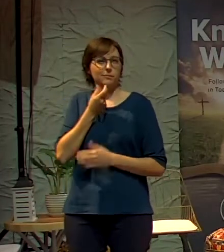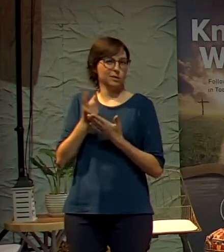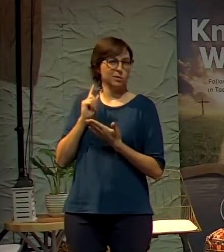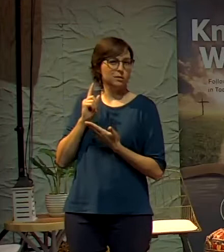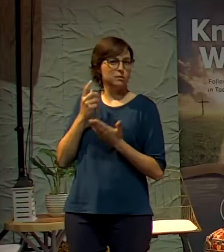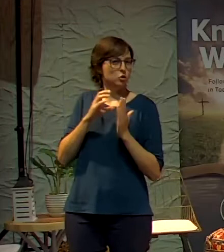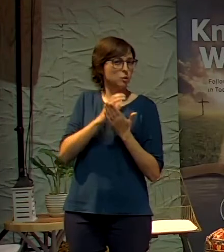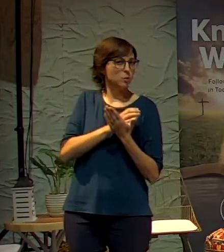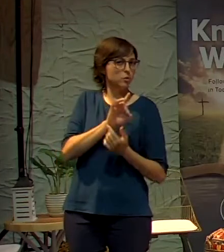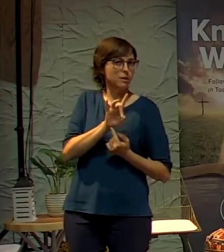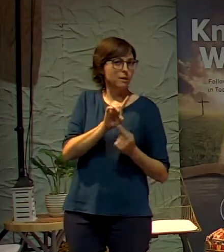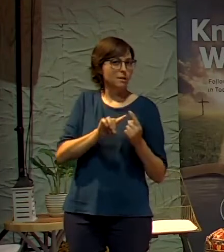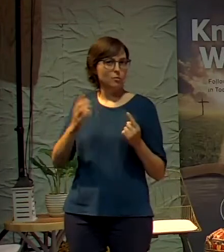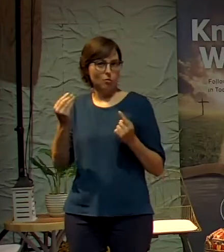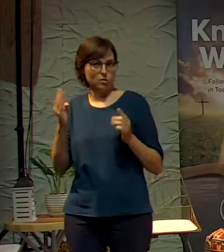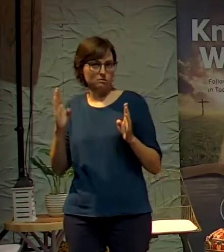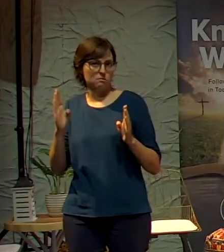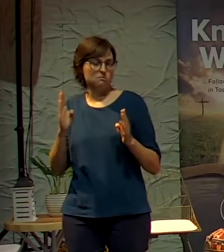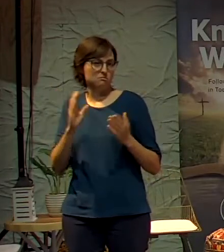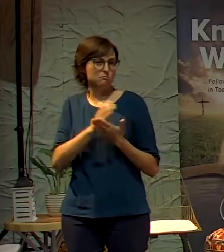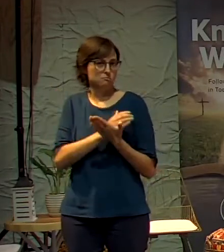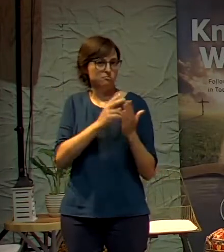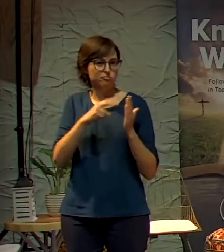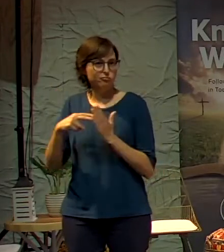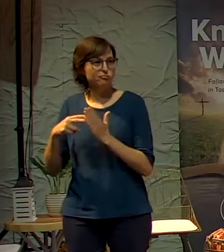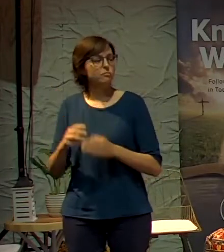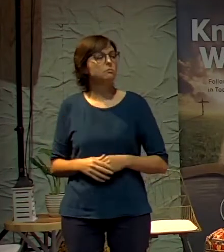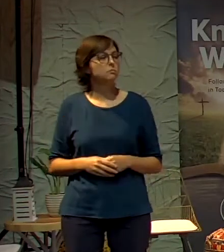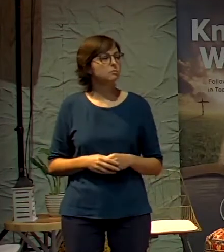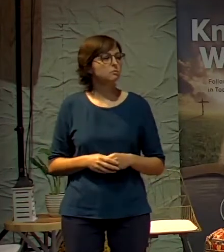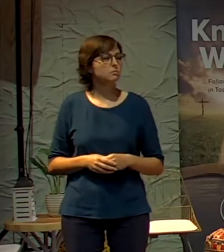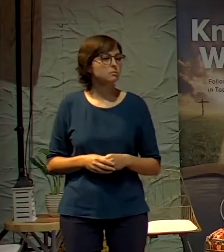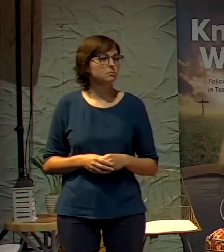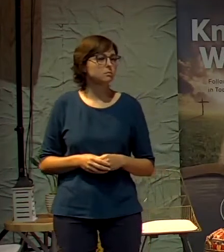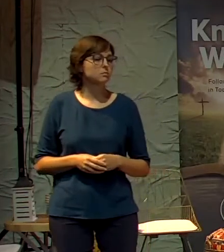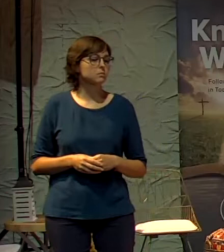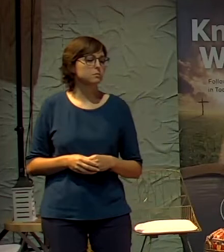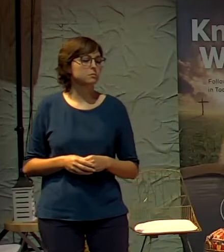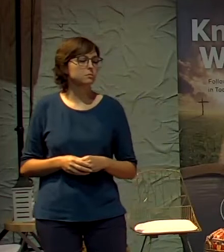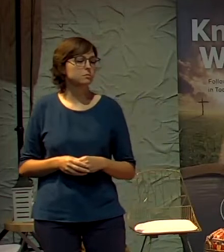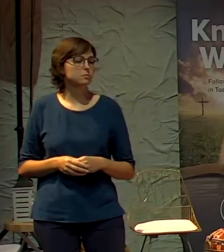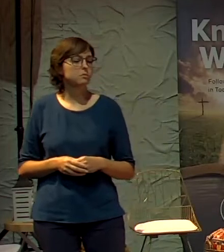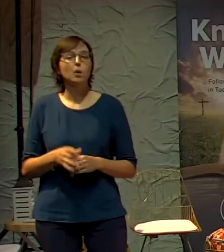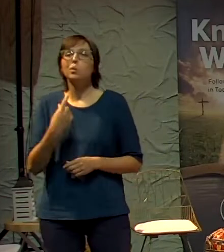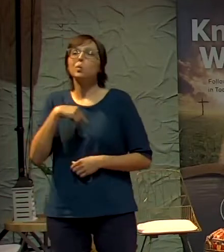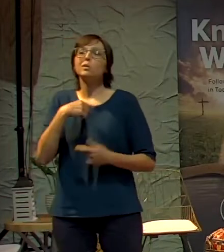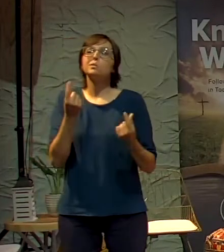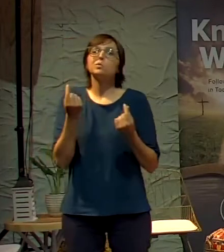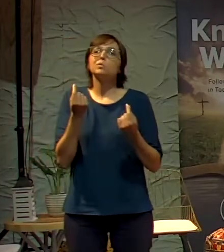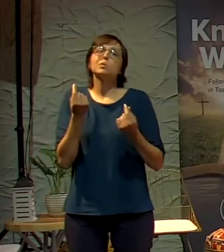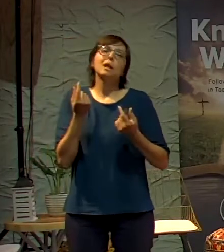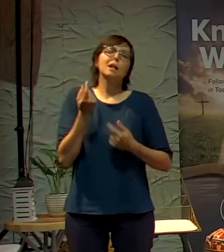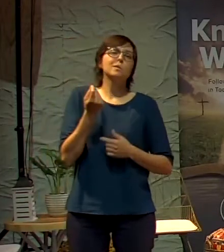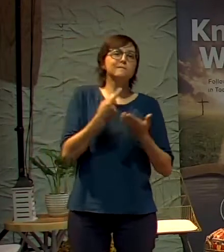chapter 8 to chapter 14. And it's, you know, basically what we're doing, we're covering a little bit on Sunday, a little